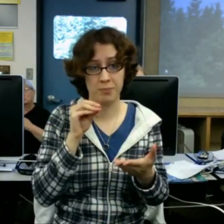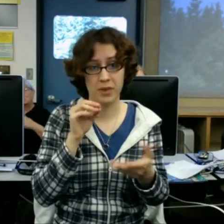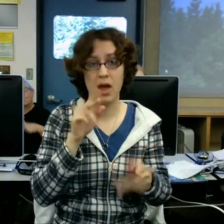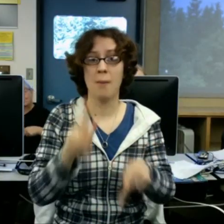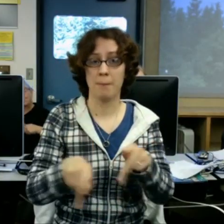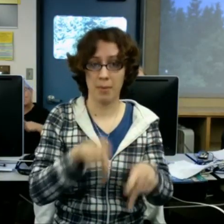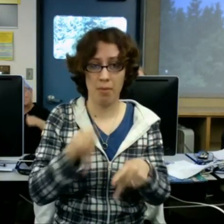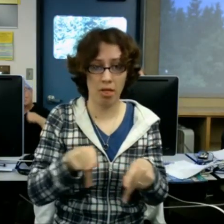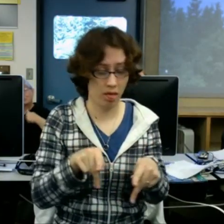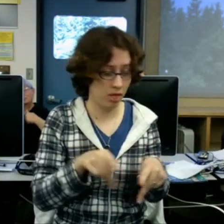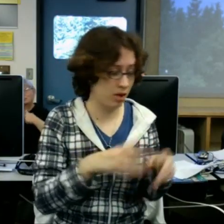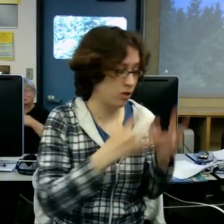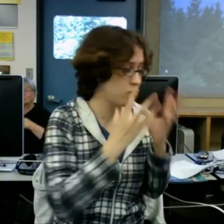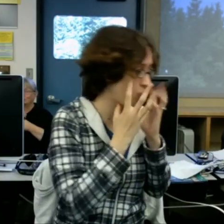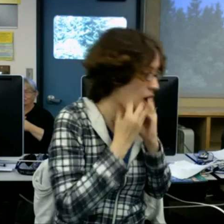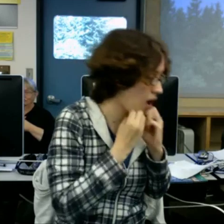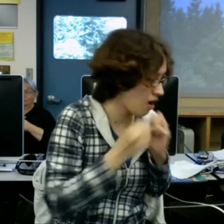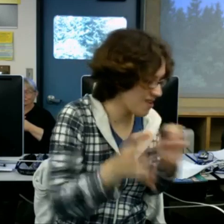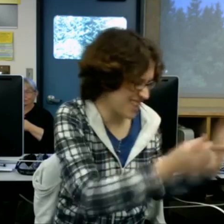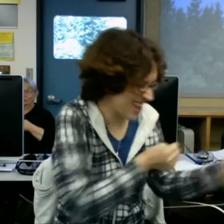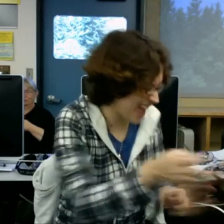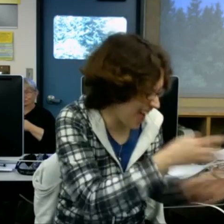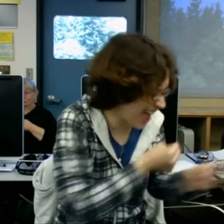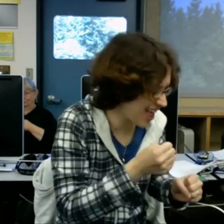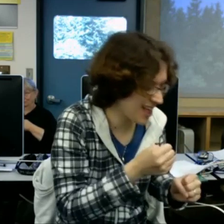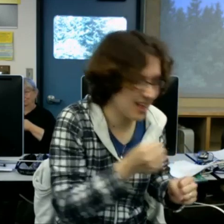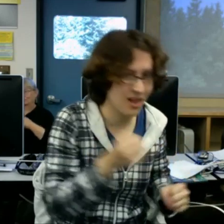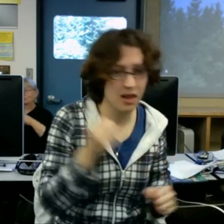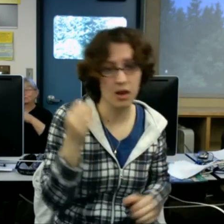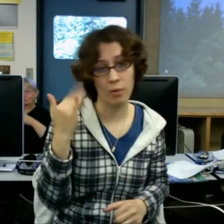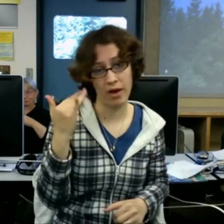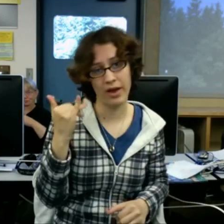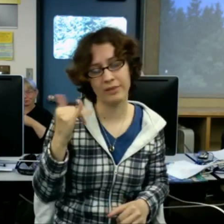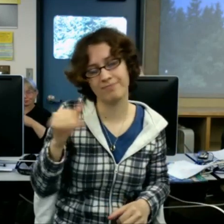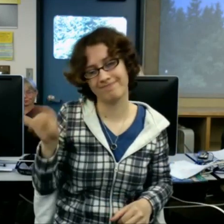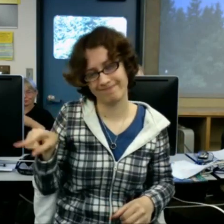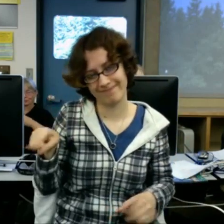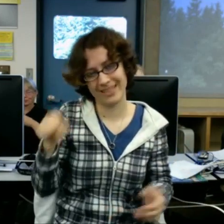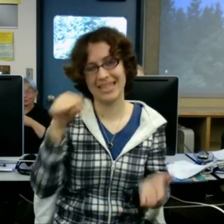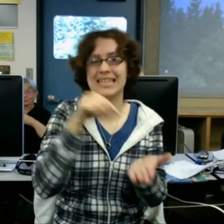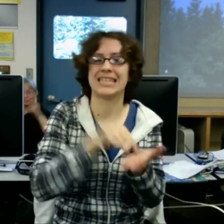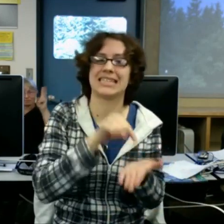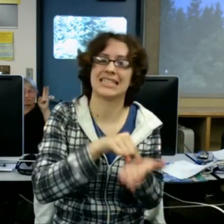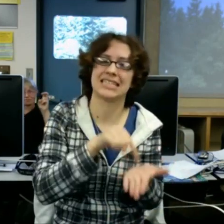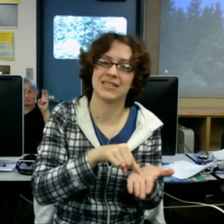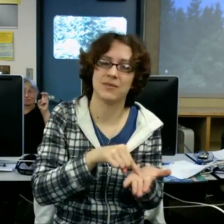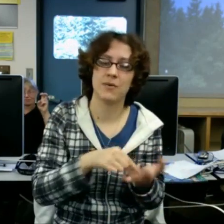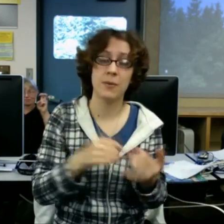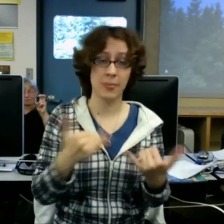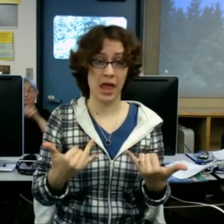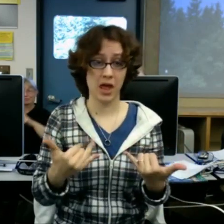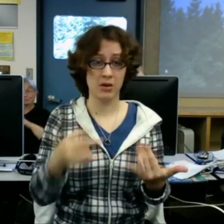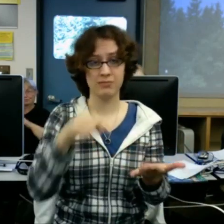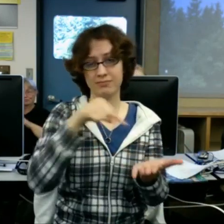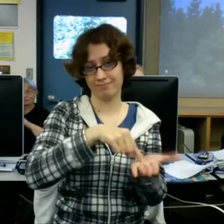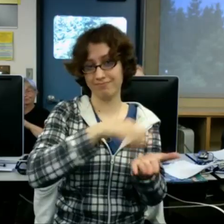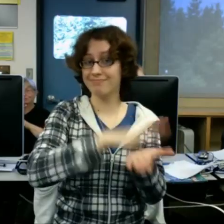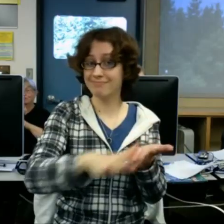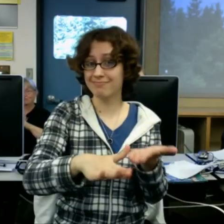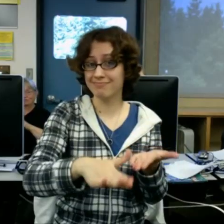that people can't come and taken all the treasure because he had a lot of debt. Now his debt was paid